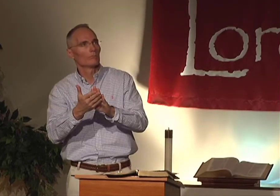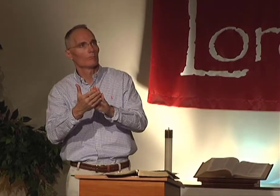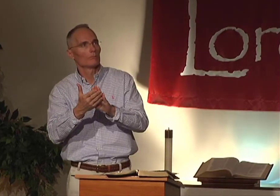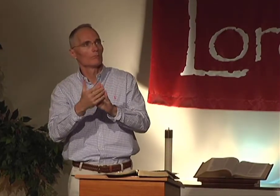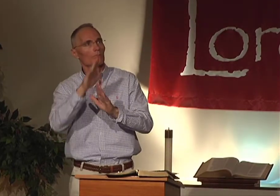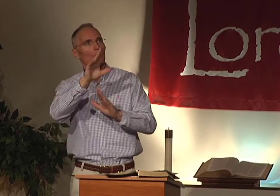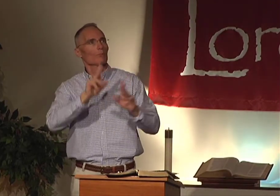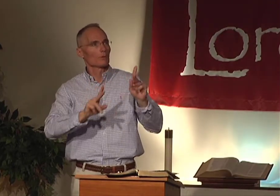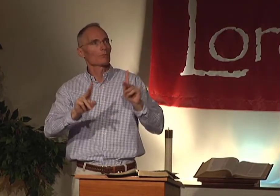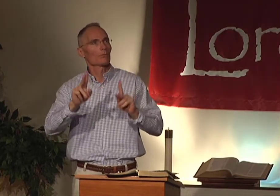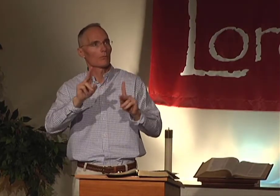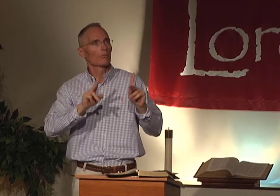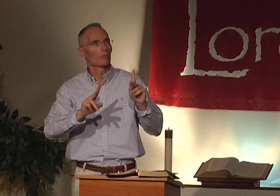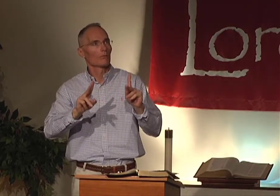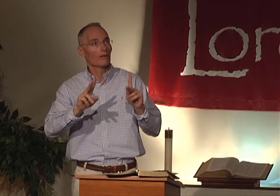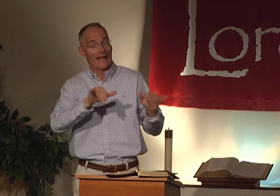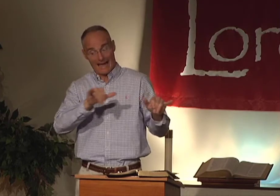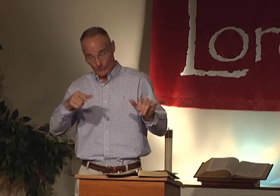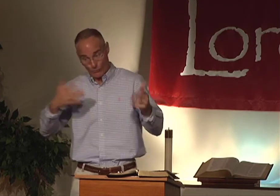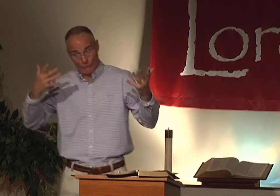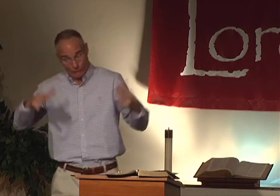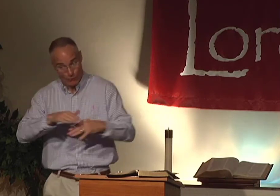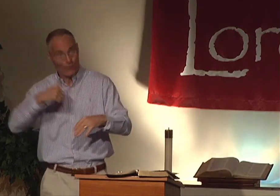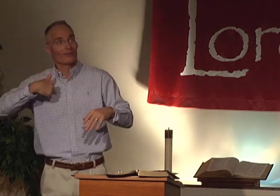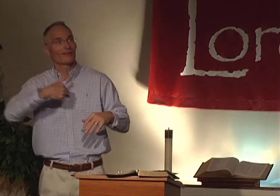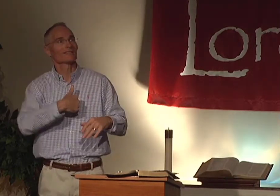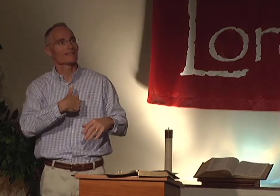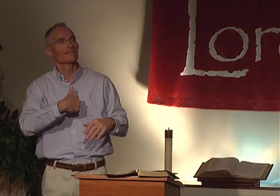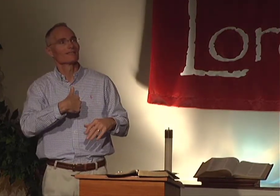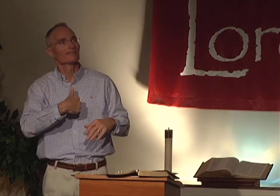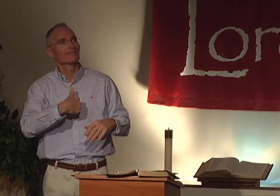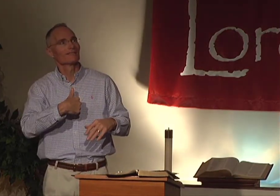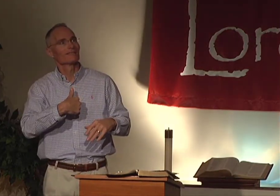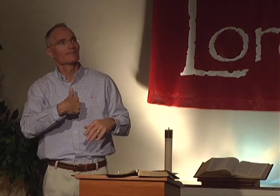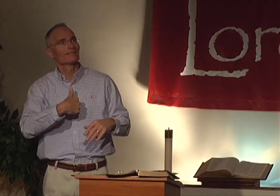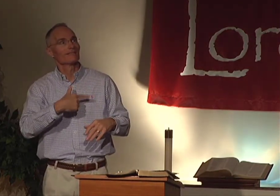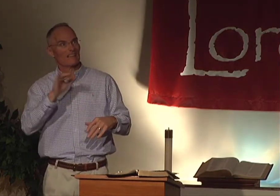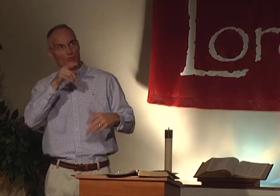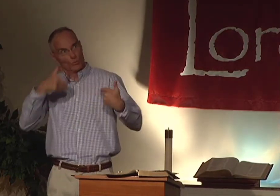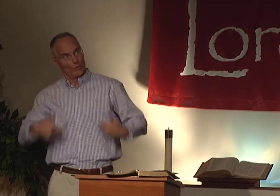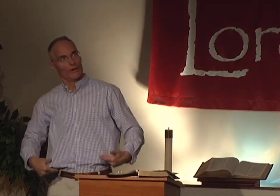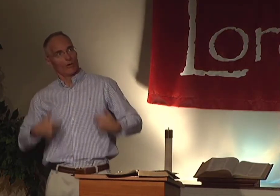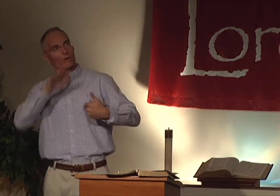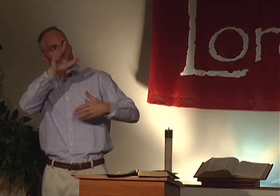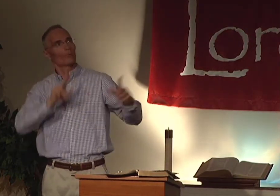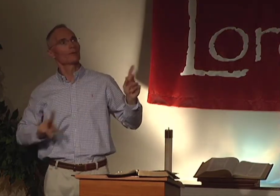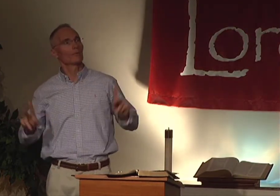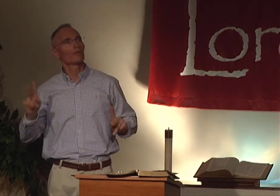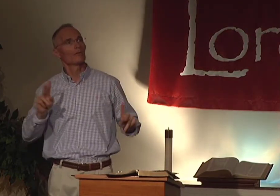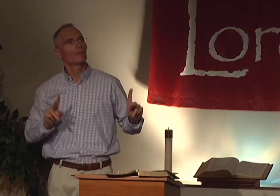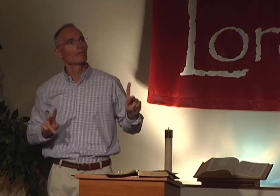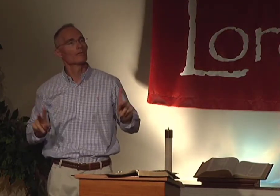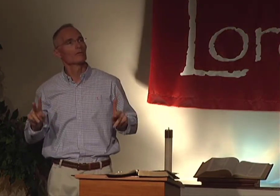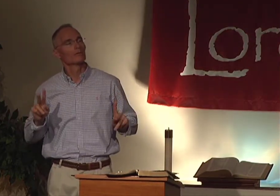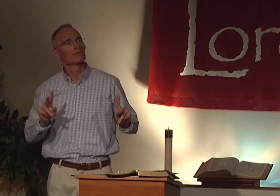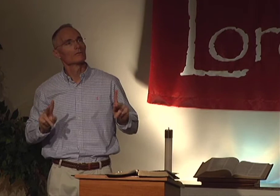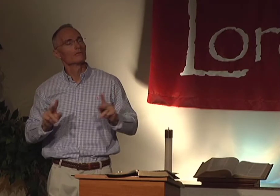We want to become your people, as you have already called us to be, as we are your people.